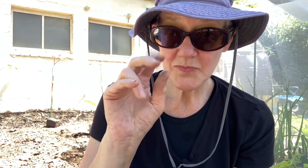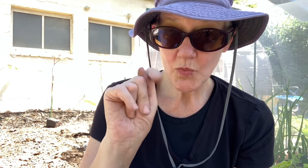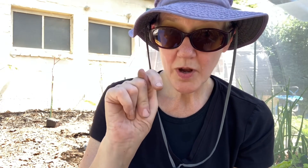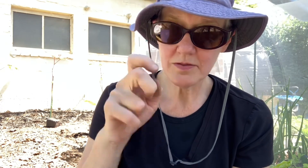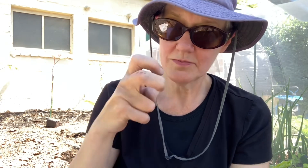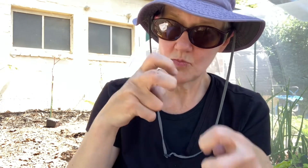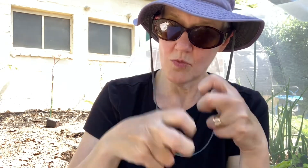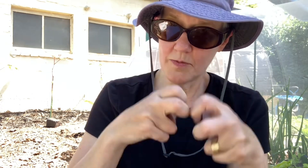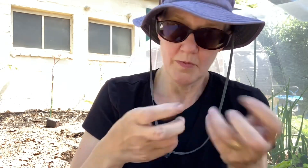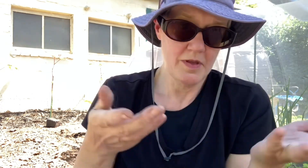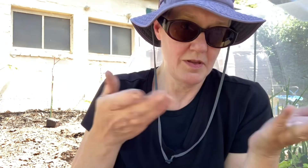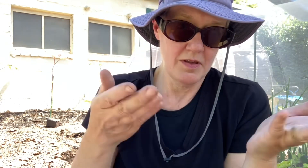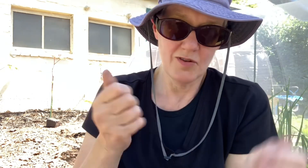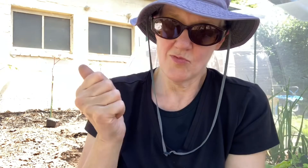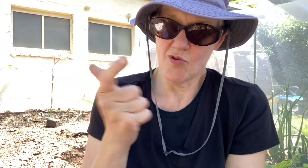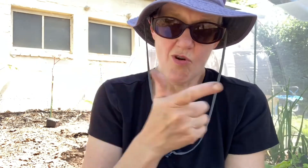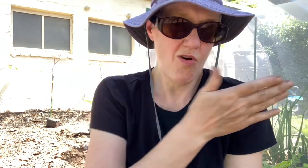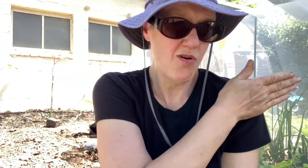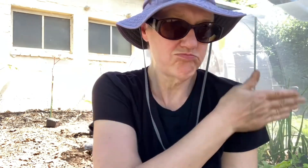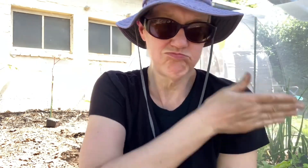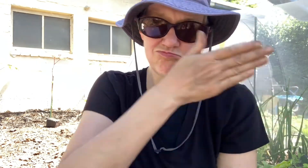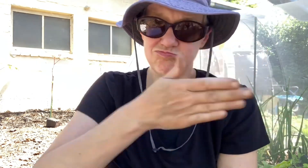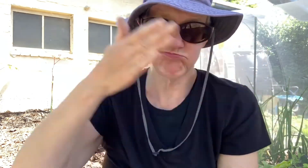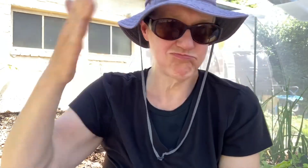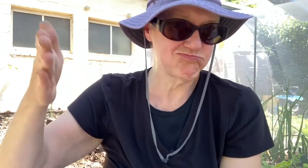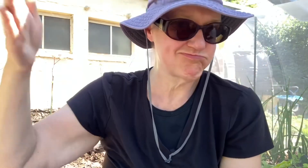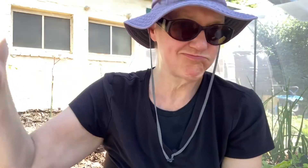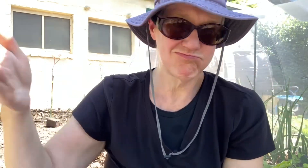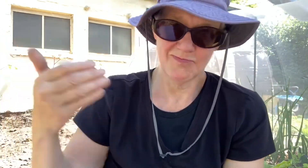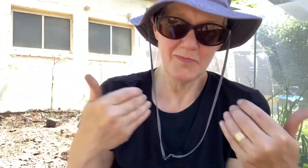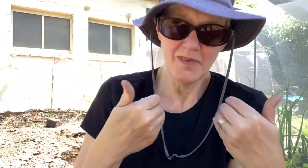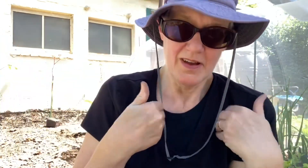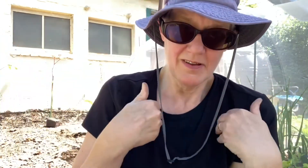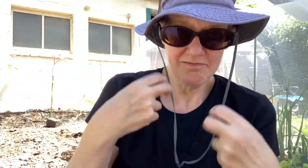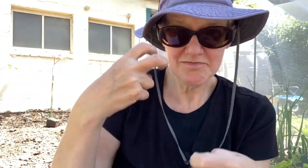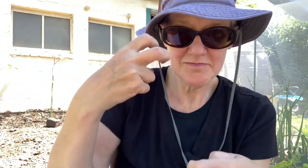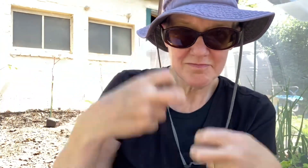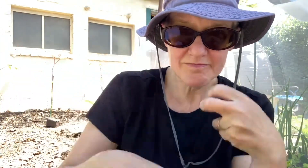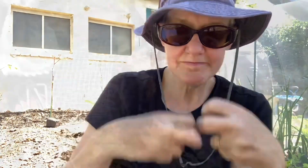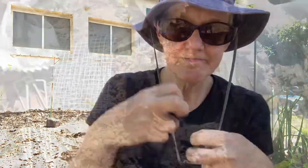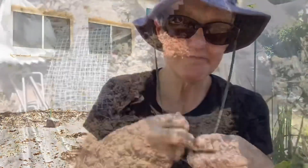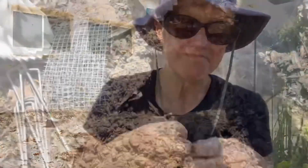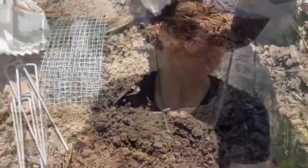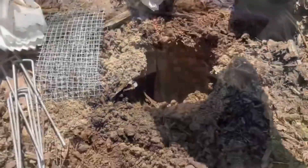blossom end rot. It's a problem here in all of our gardens.